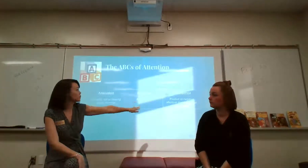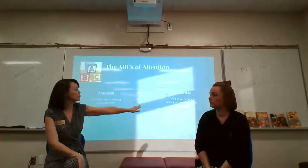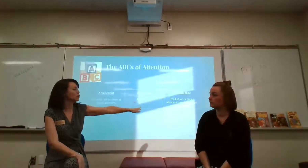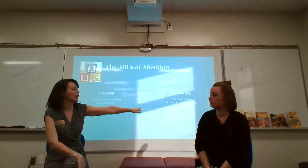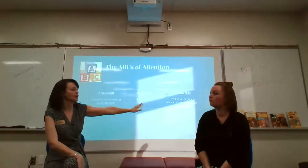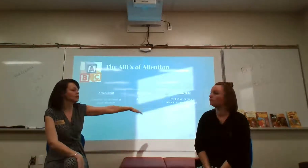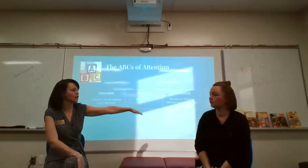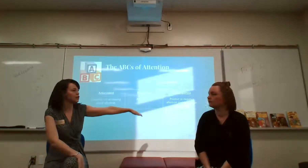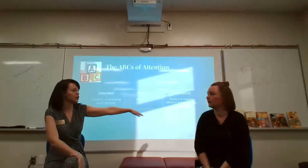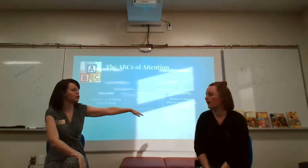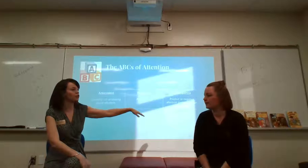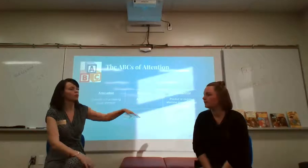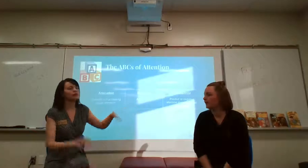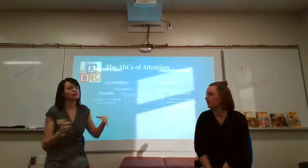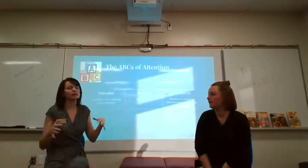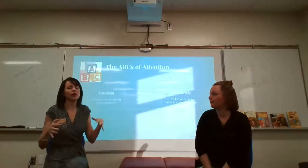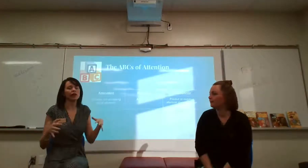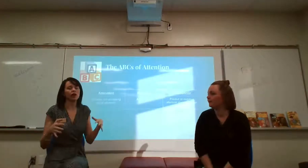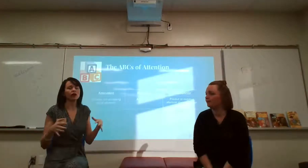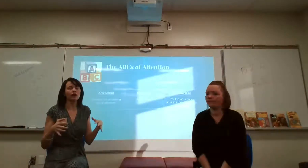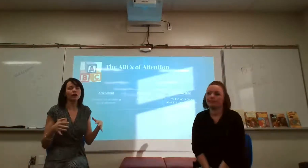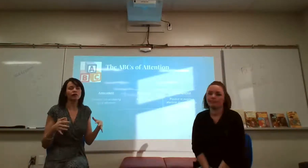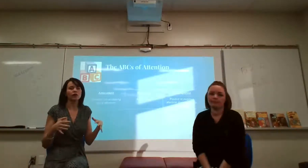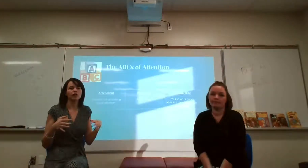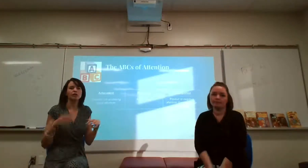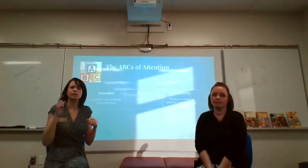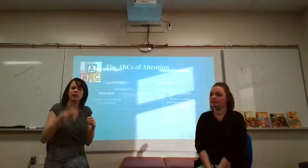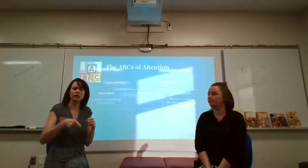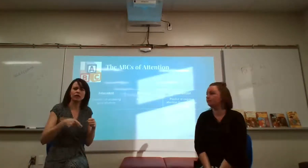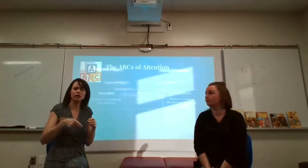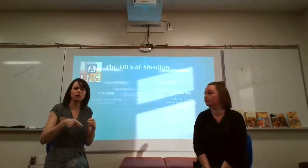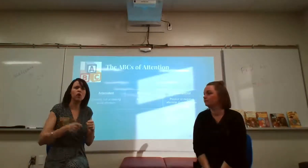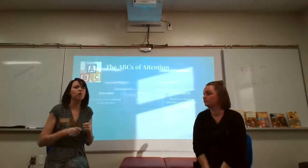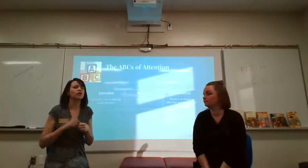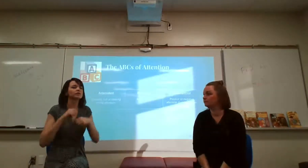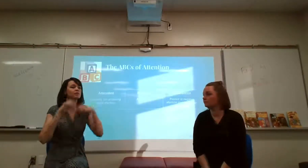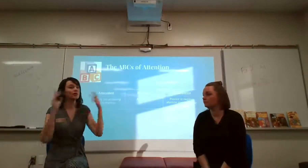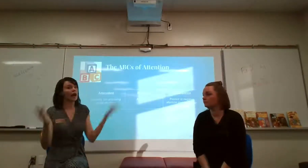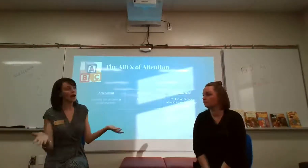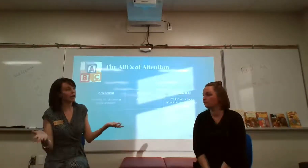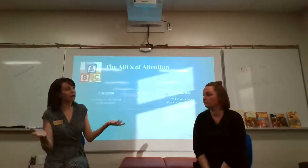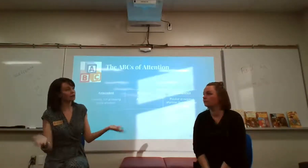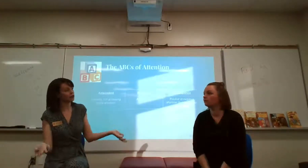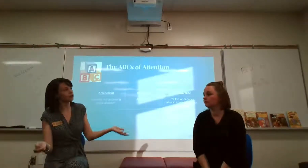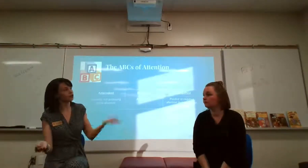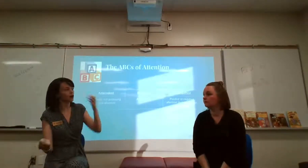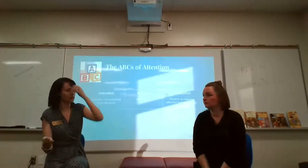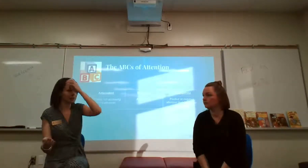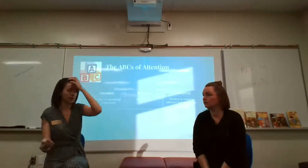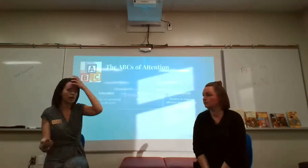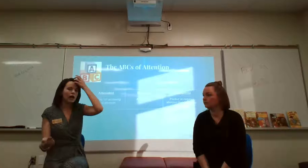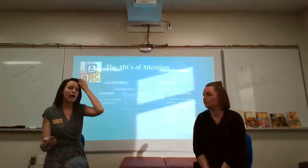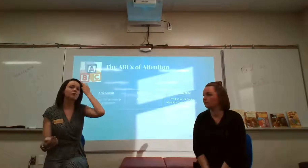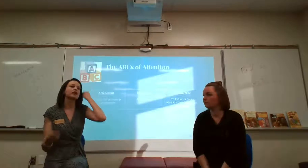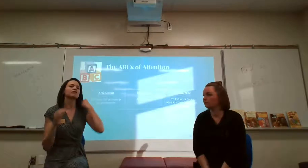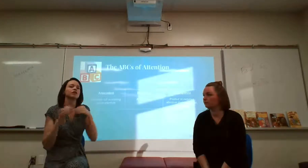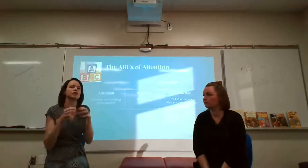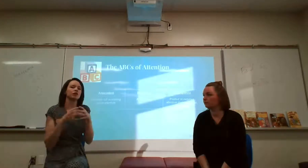positive or negative attention. Yes. So the brain doesn't care if someone's yelling at you or if someone's going, hi, you're so awesome. If the function